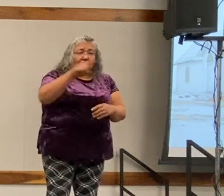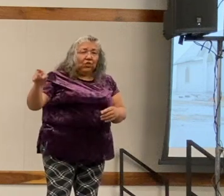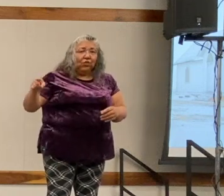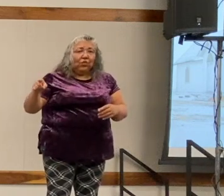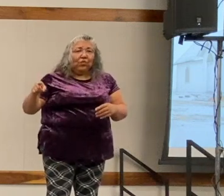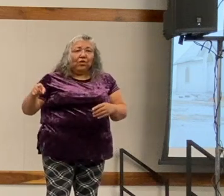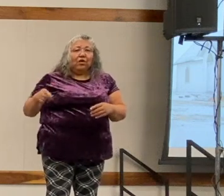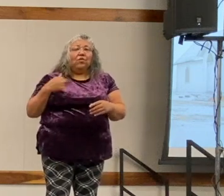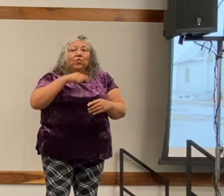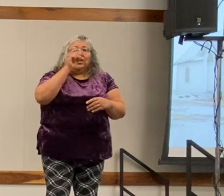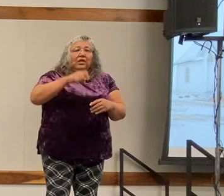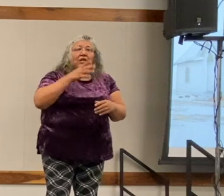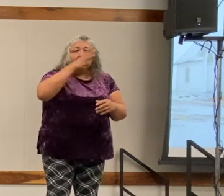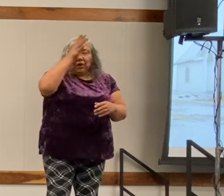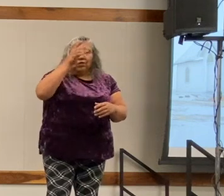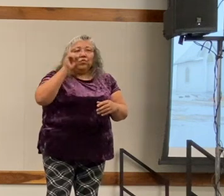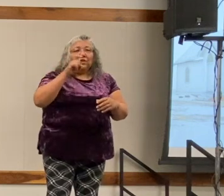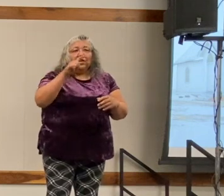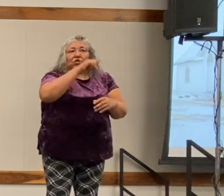you parents.